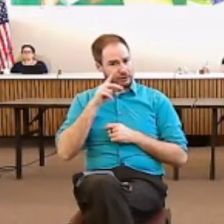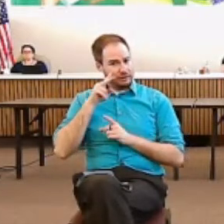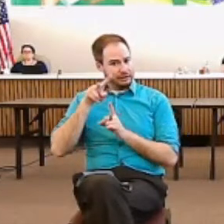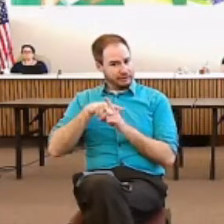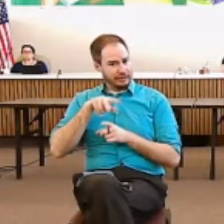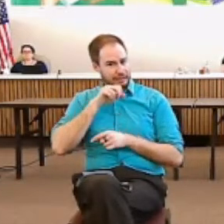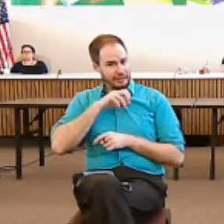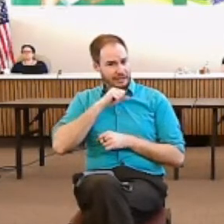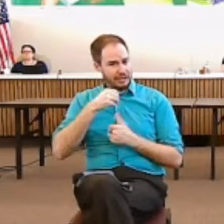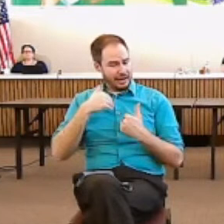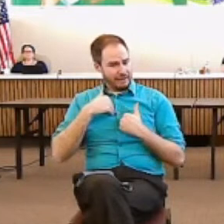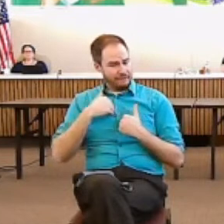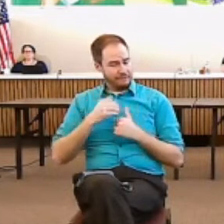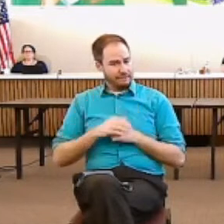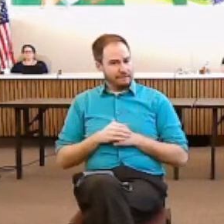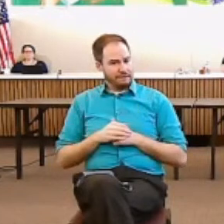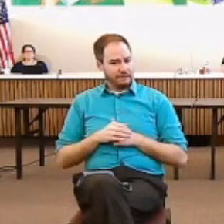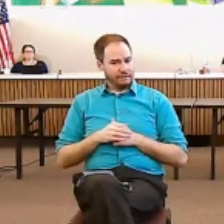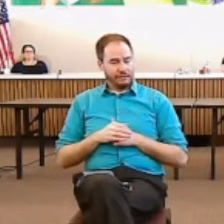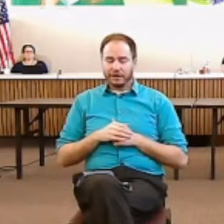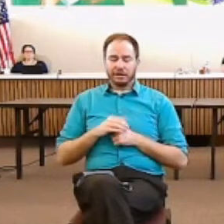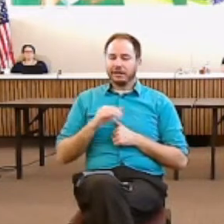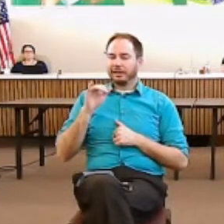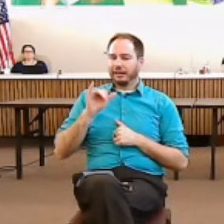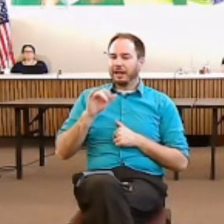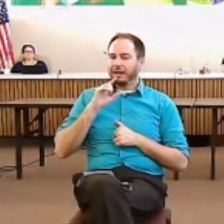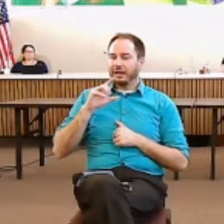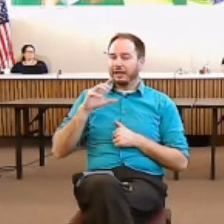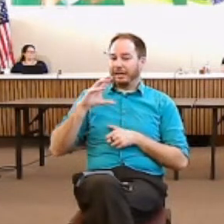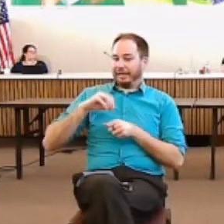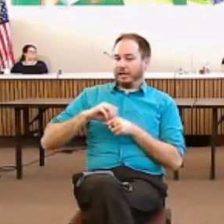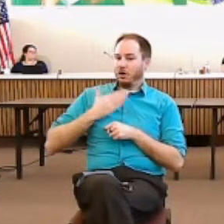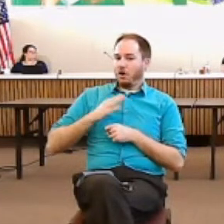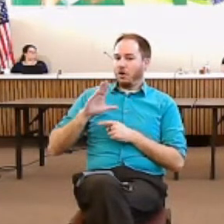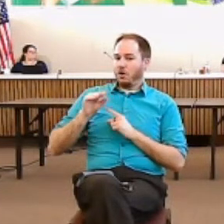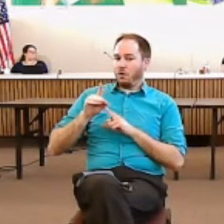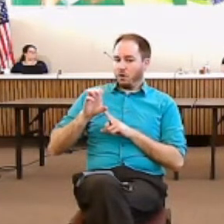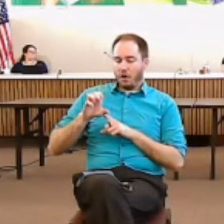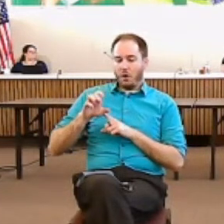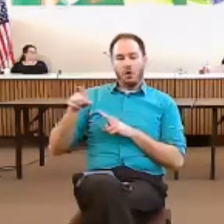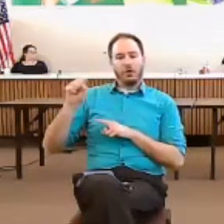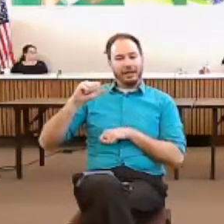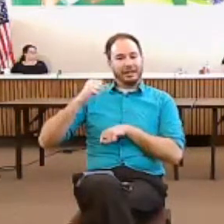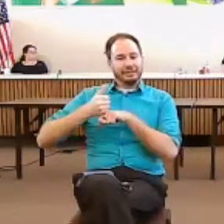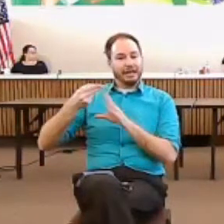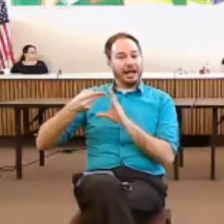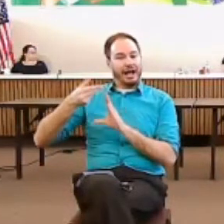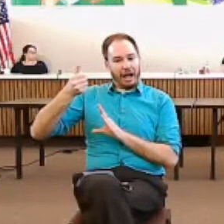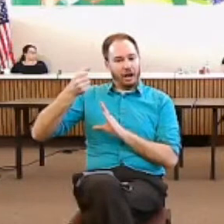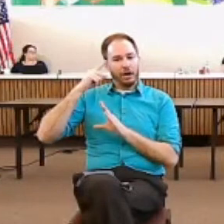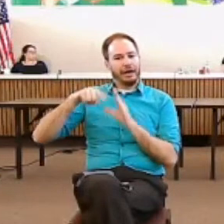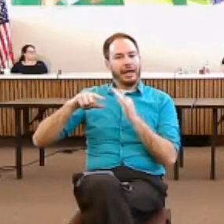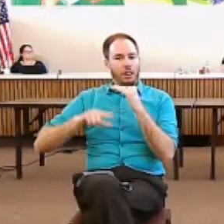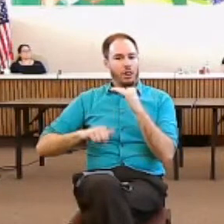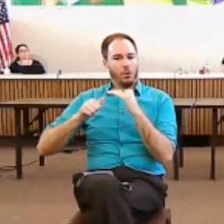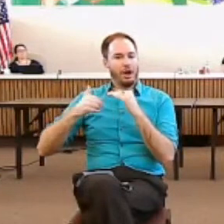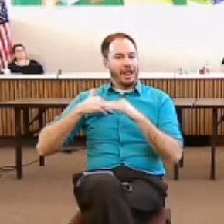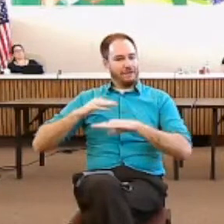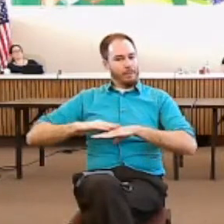age to that? That is in our code. They can set it higher. They cannot set it